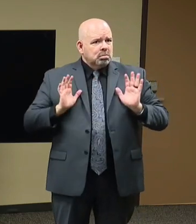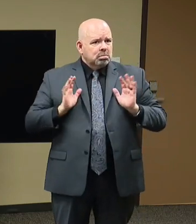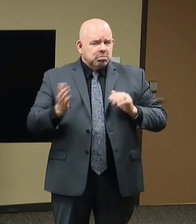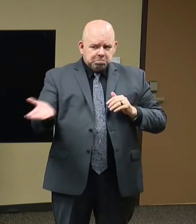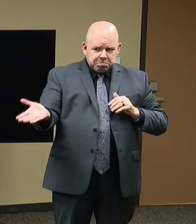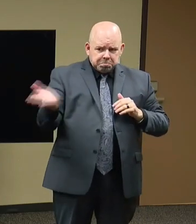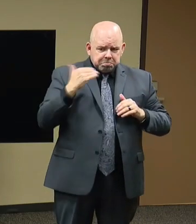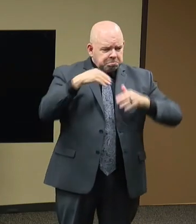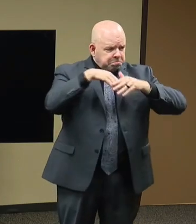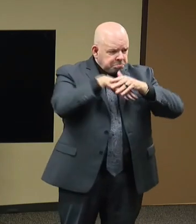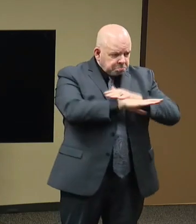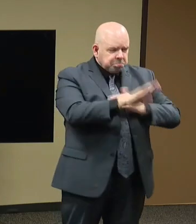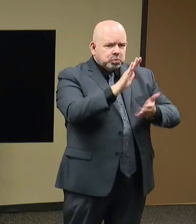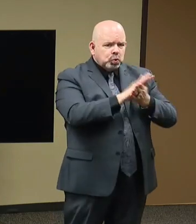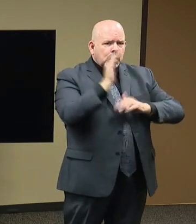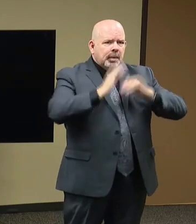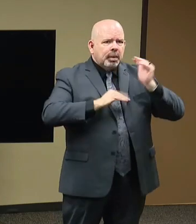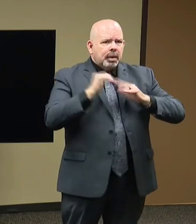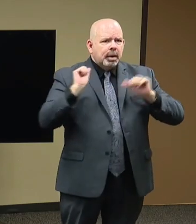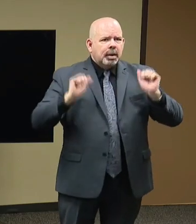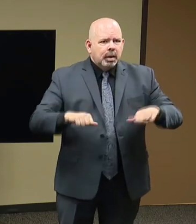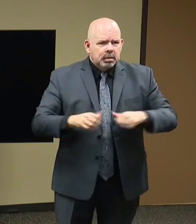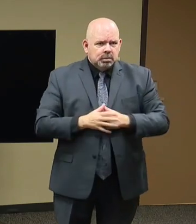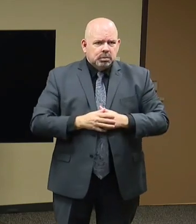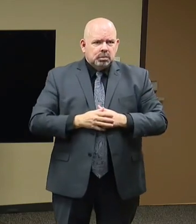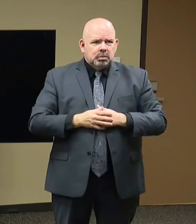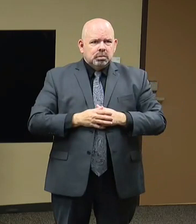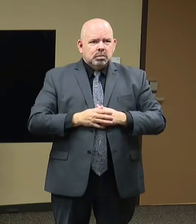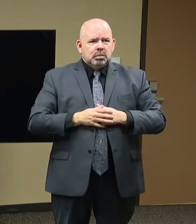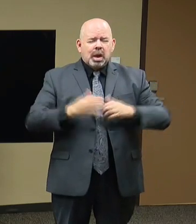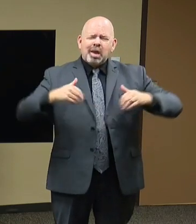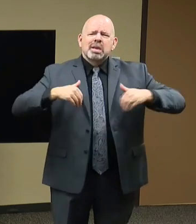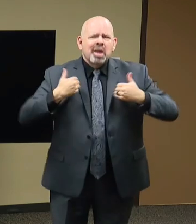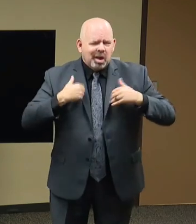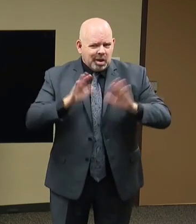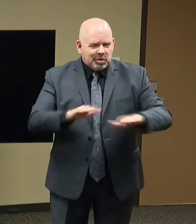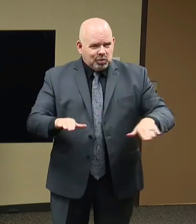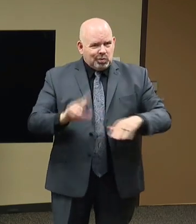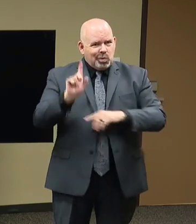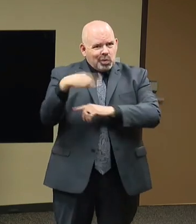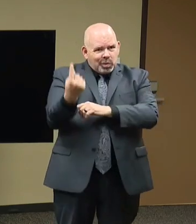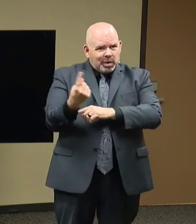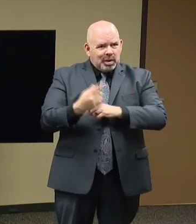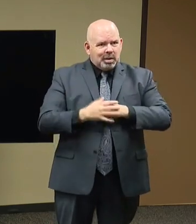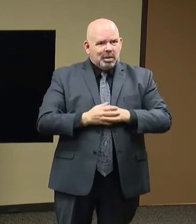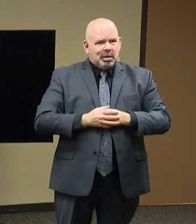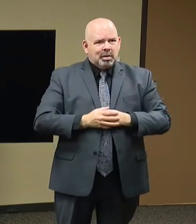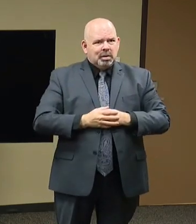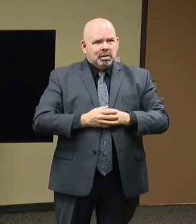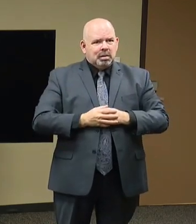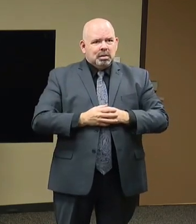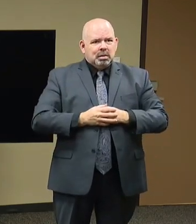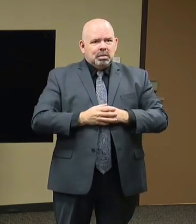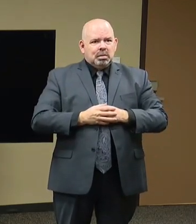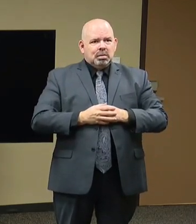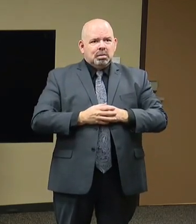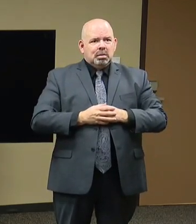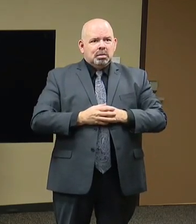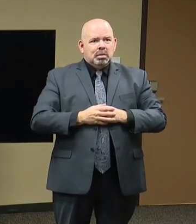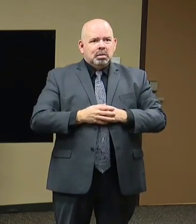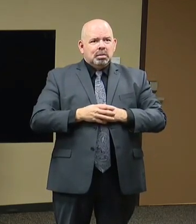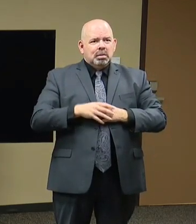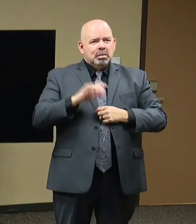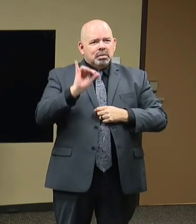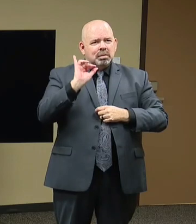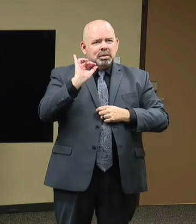youngest scholars, if space allows in the schools, then that school could welcome back 3